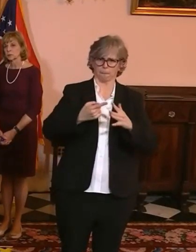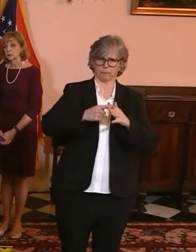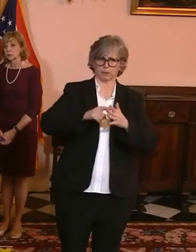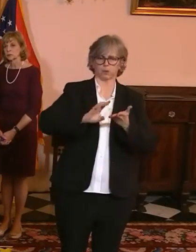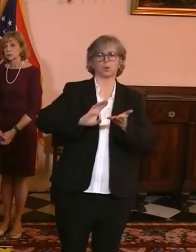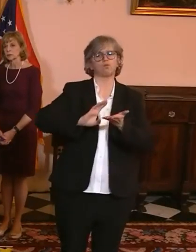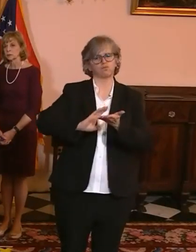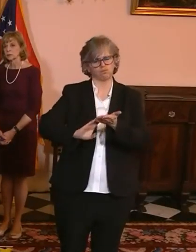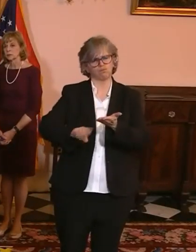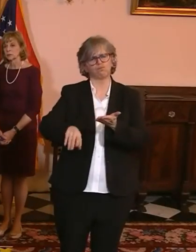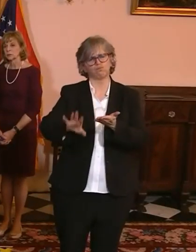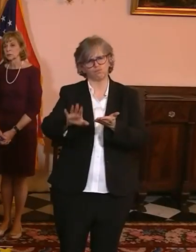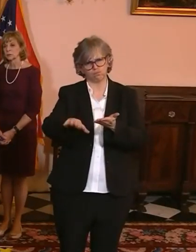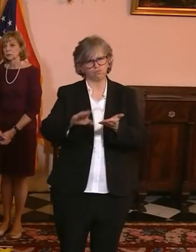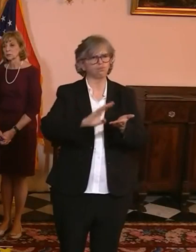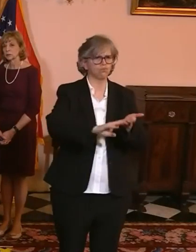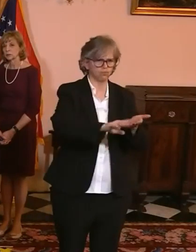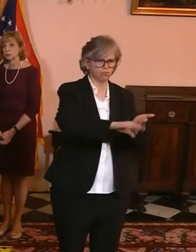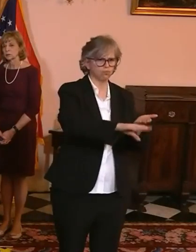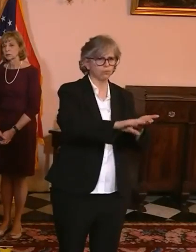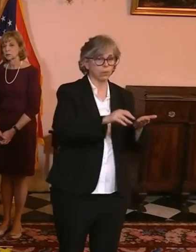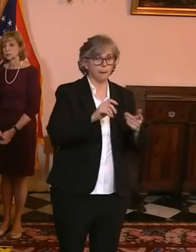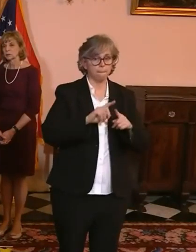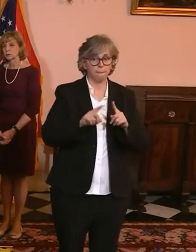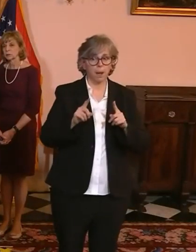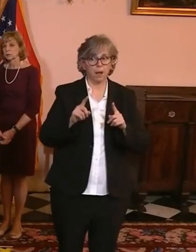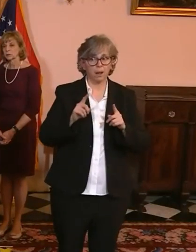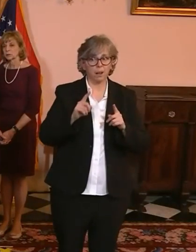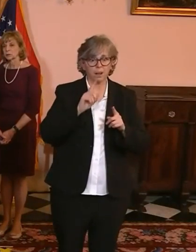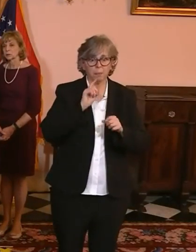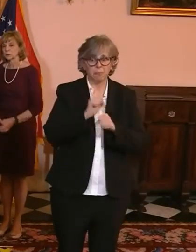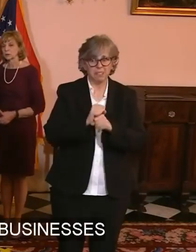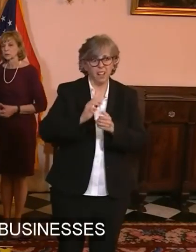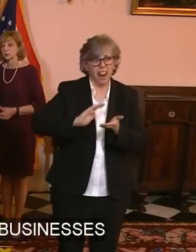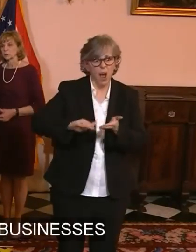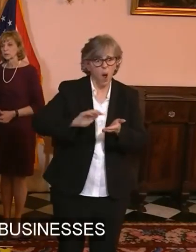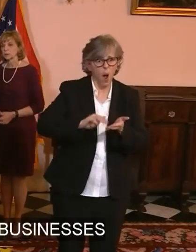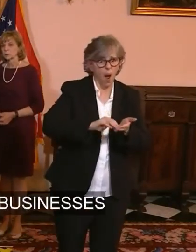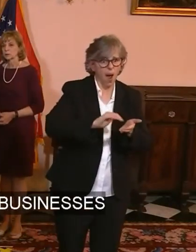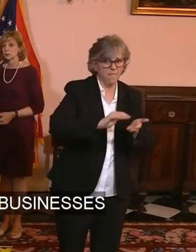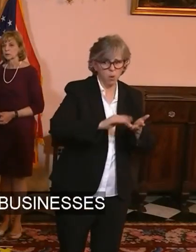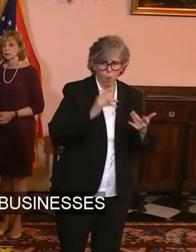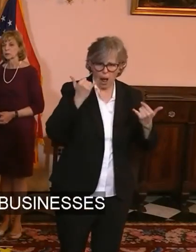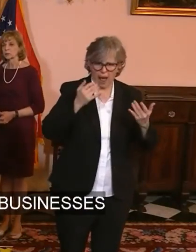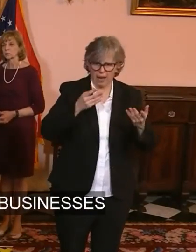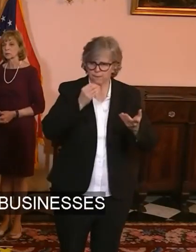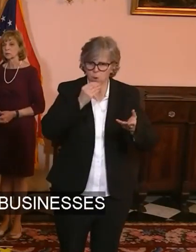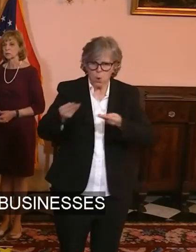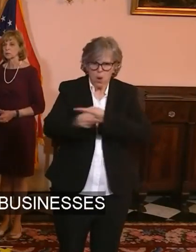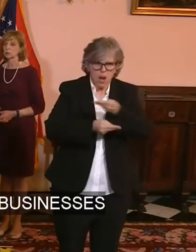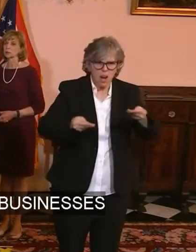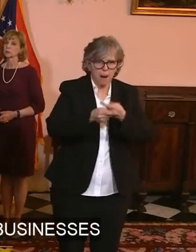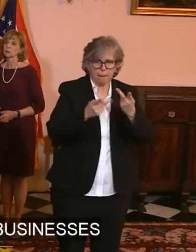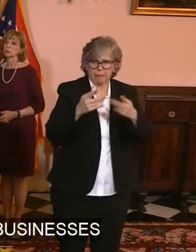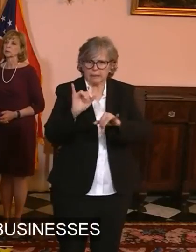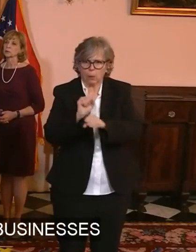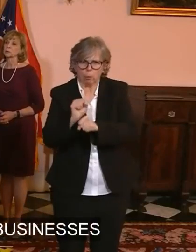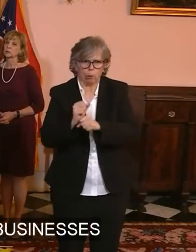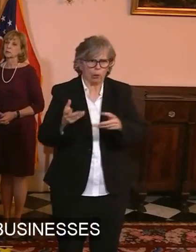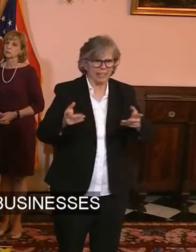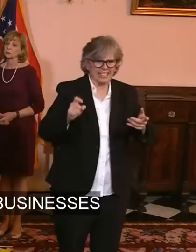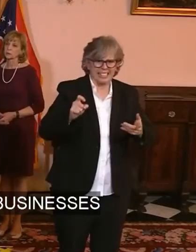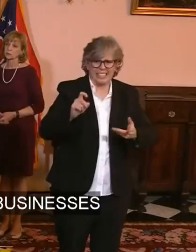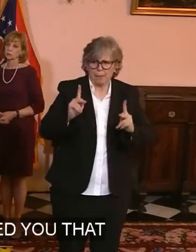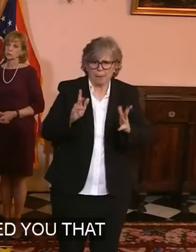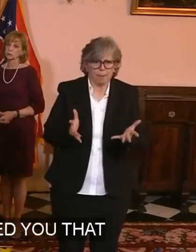supply chain who need you, that are in transportation, the food industry, others who are medical devices, services that